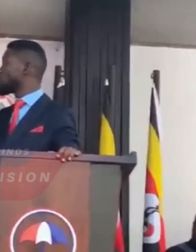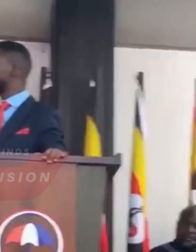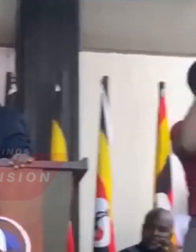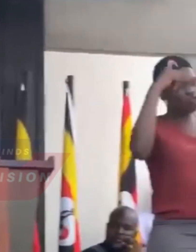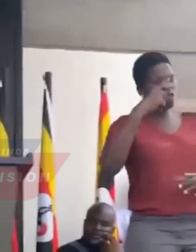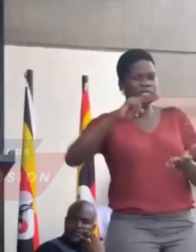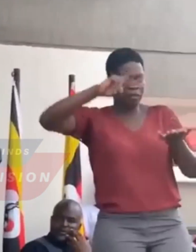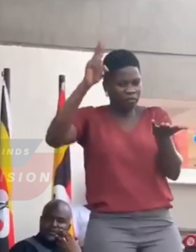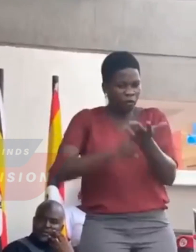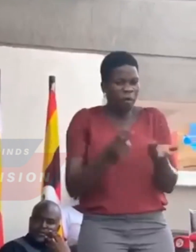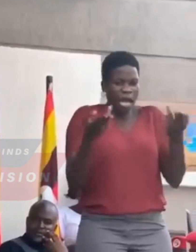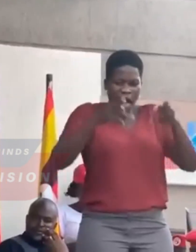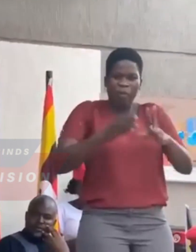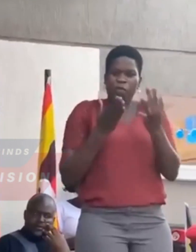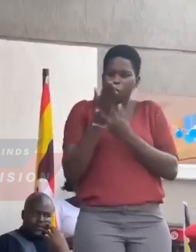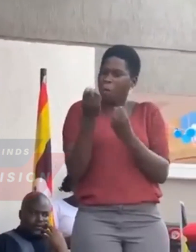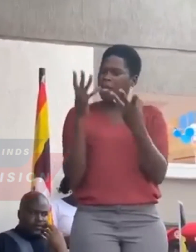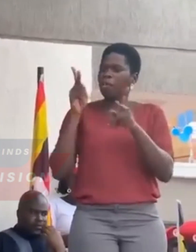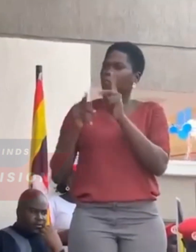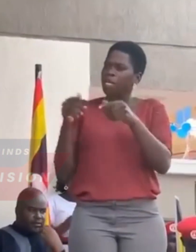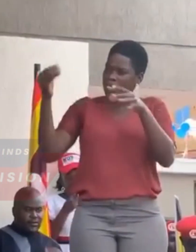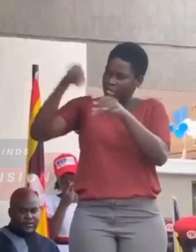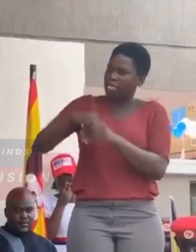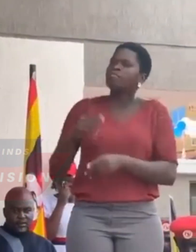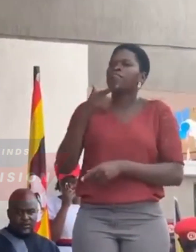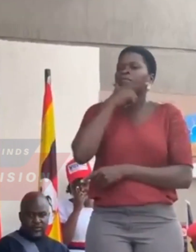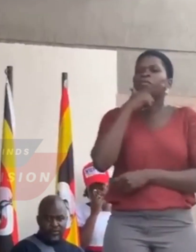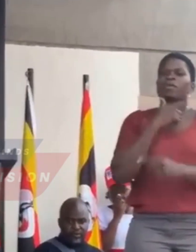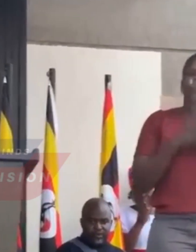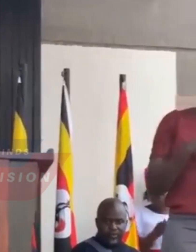true through many people, including myself.